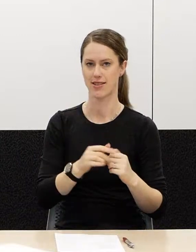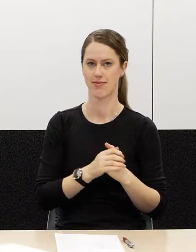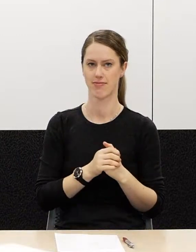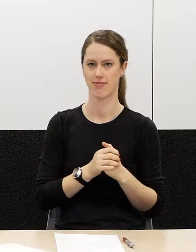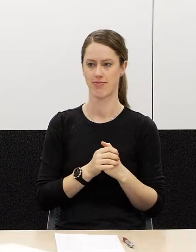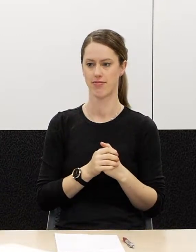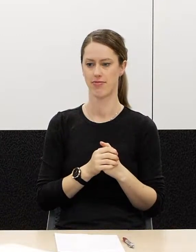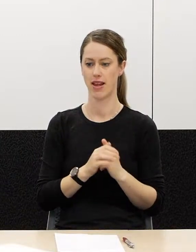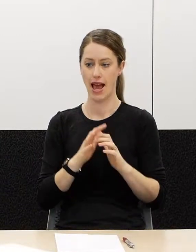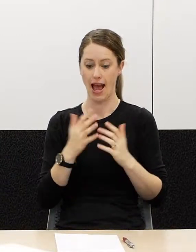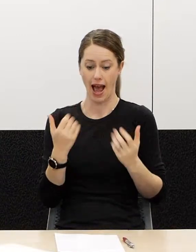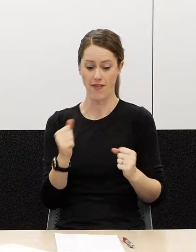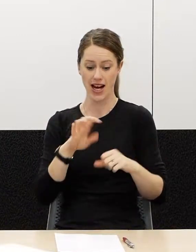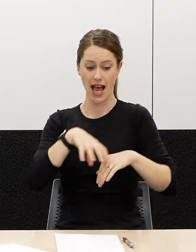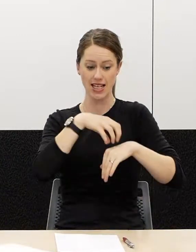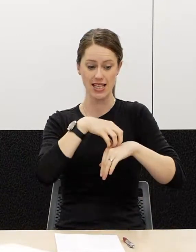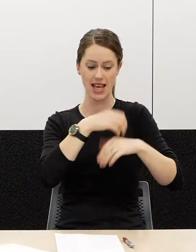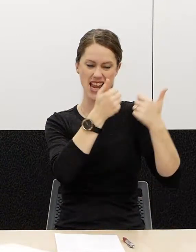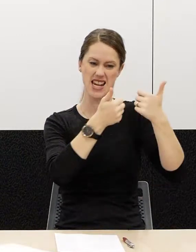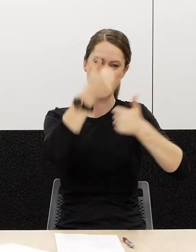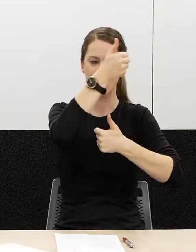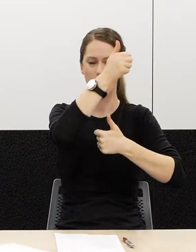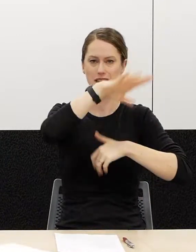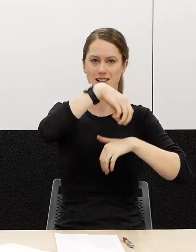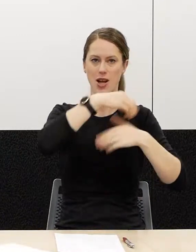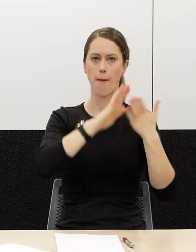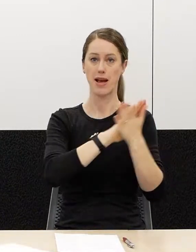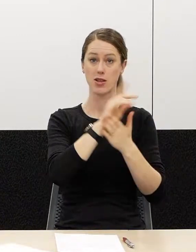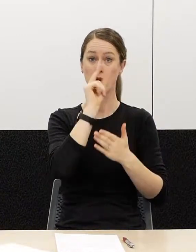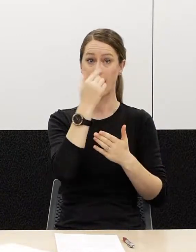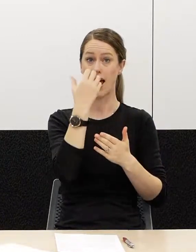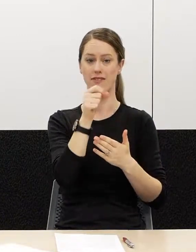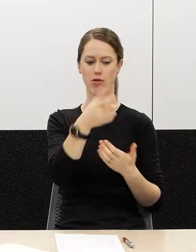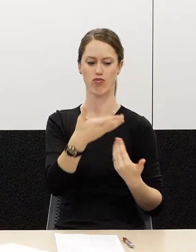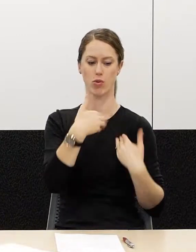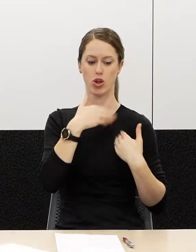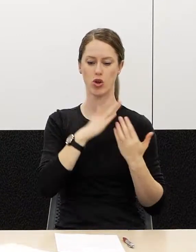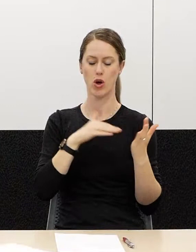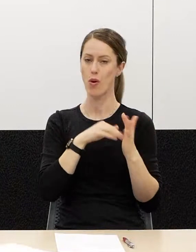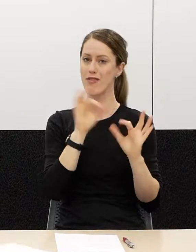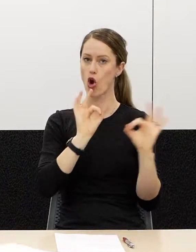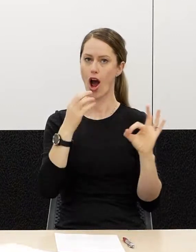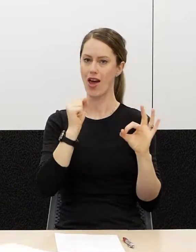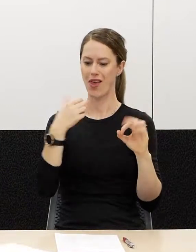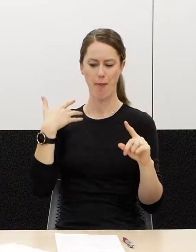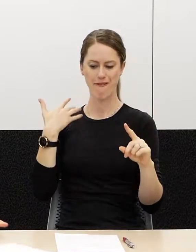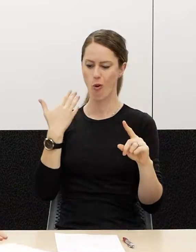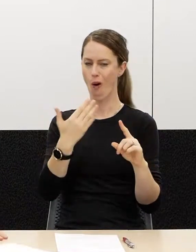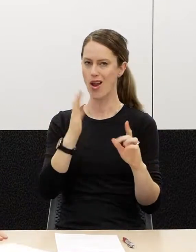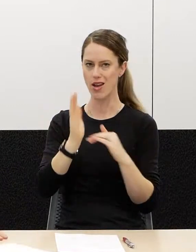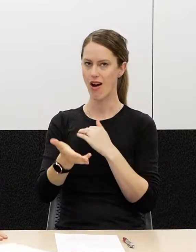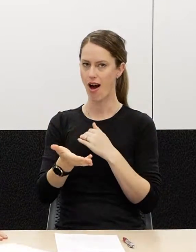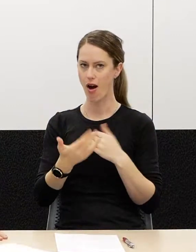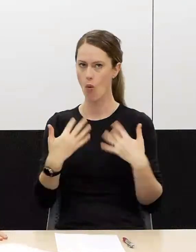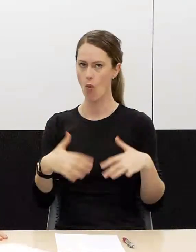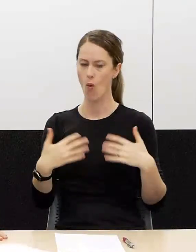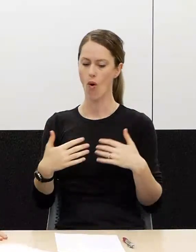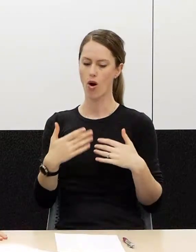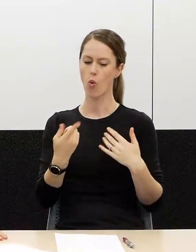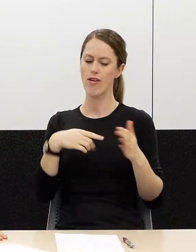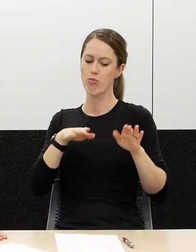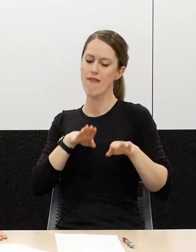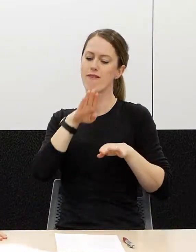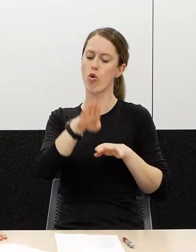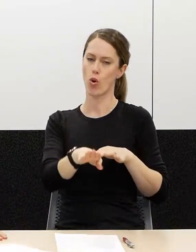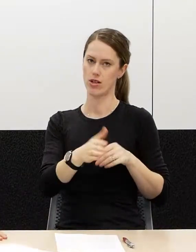So having an agency and having a head of an agency allows us to have that in New Zealand, and we haven't had that before. No. So, it's a step